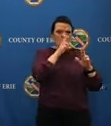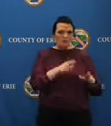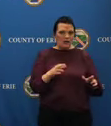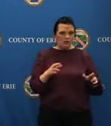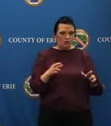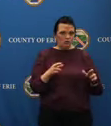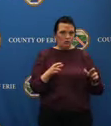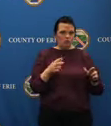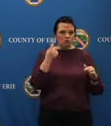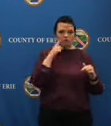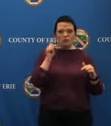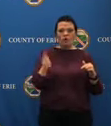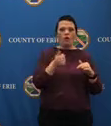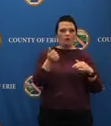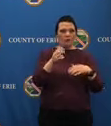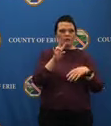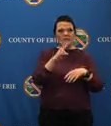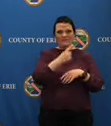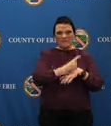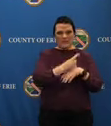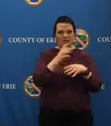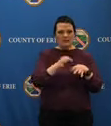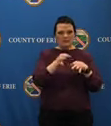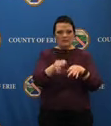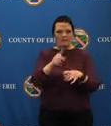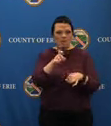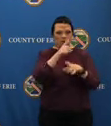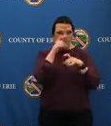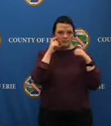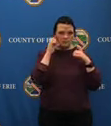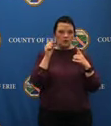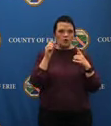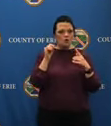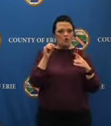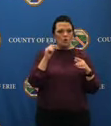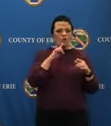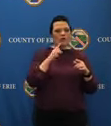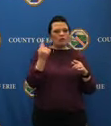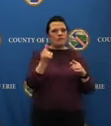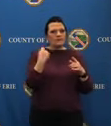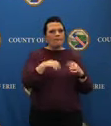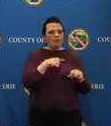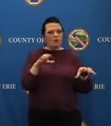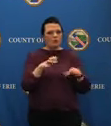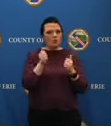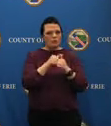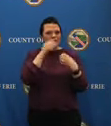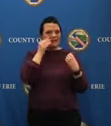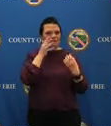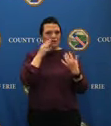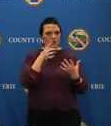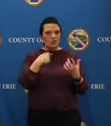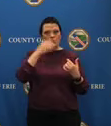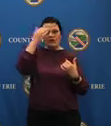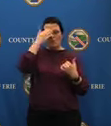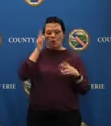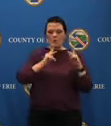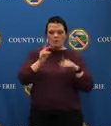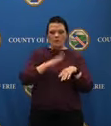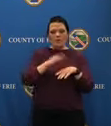that for another 7 days they have to wear a mask. So there's something that we're doing with the information. We know there are people in the